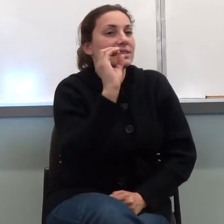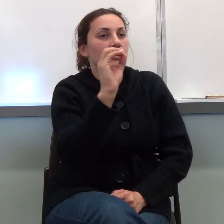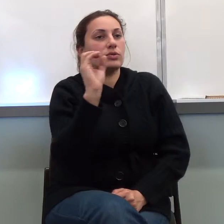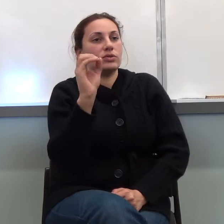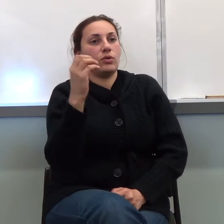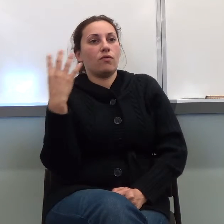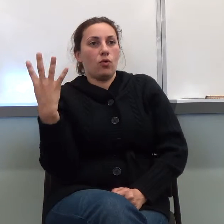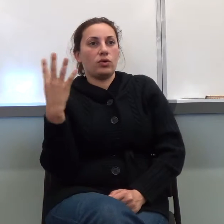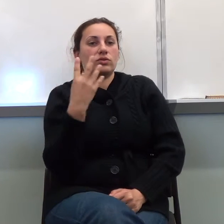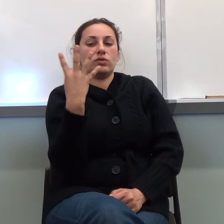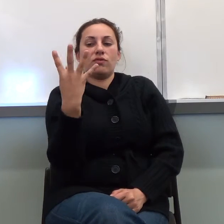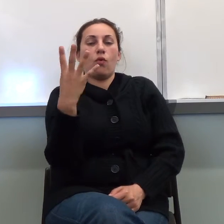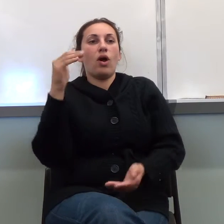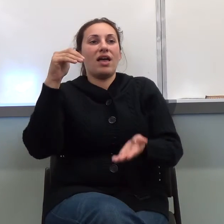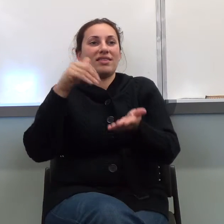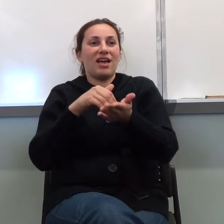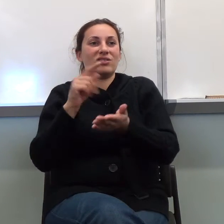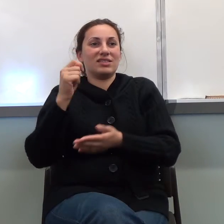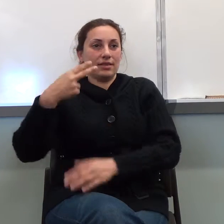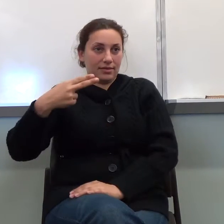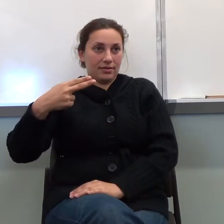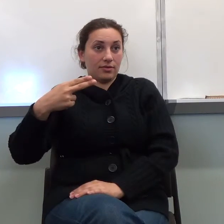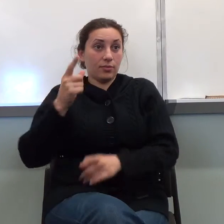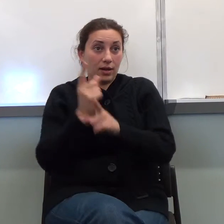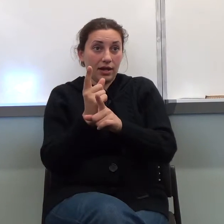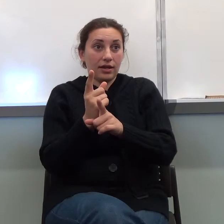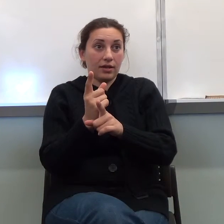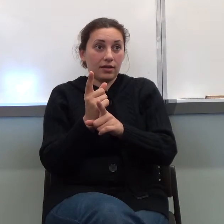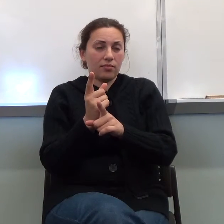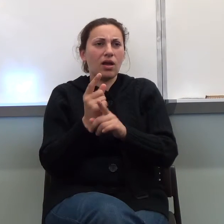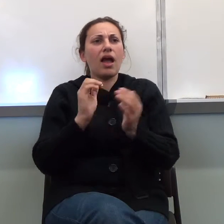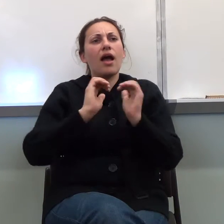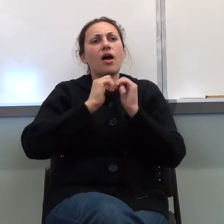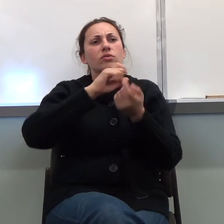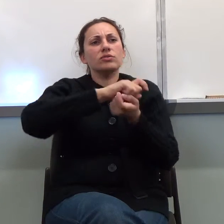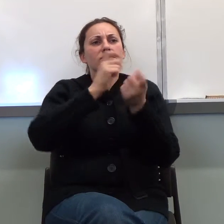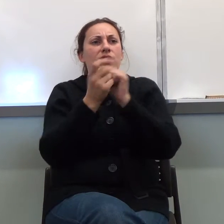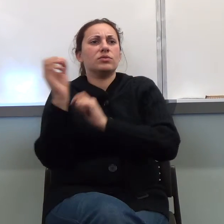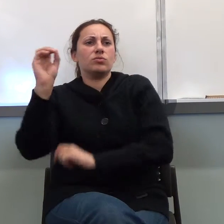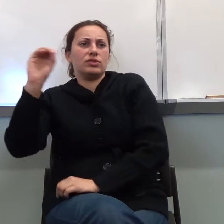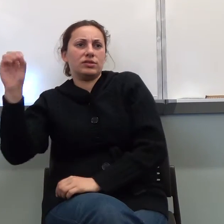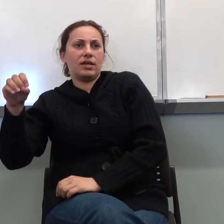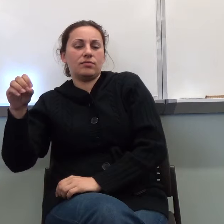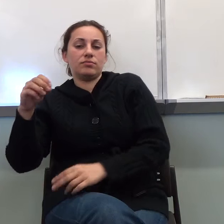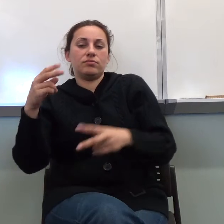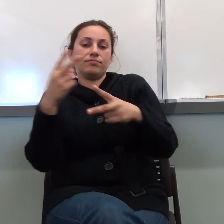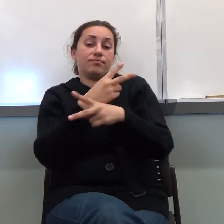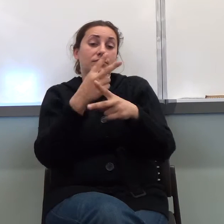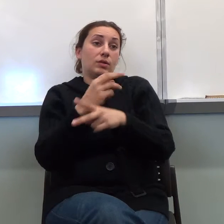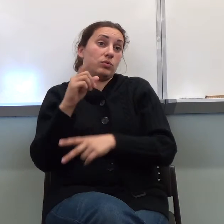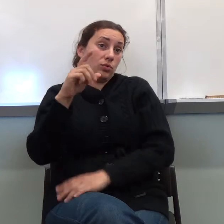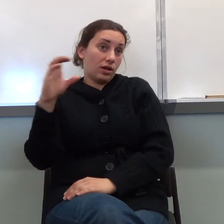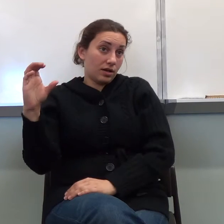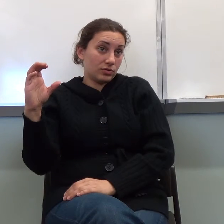thousandths. But how do you get it as a percent? Multiply by 100, boing, boing, and that gives